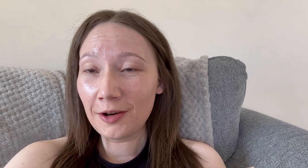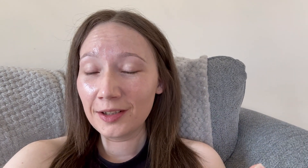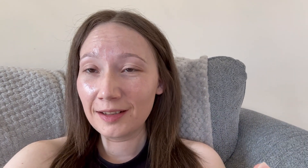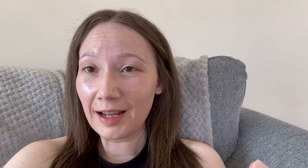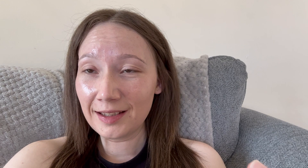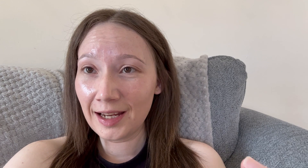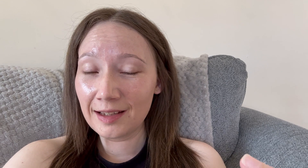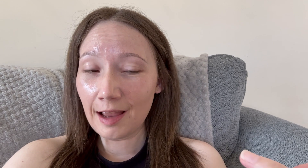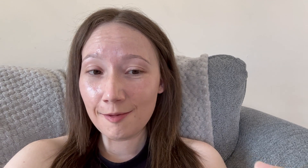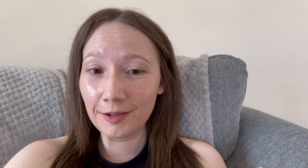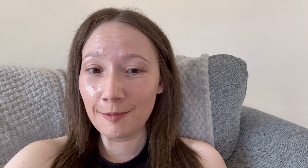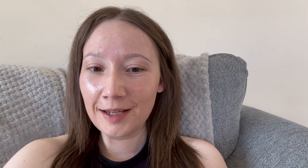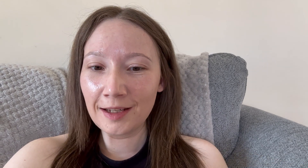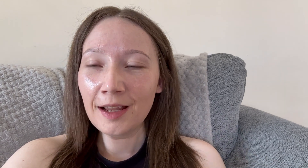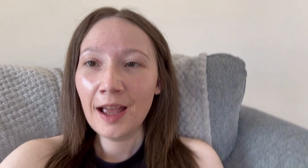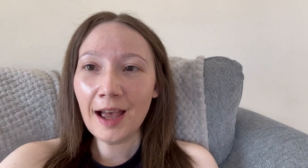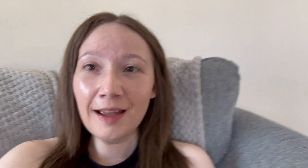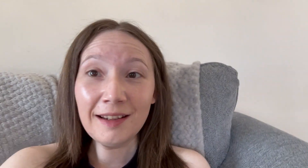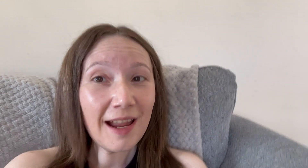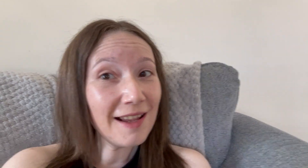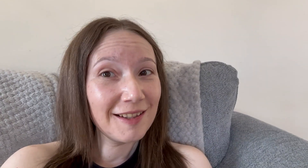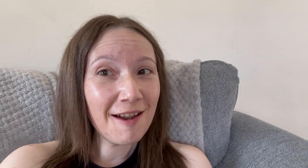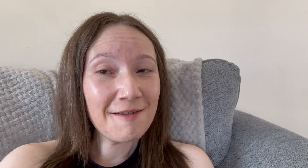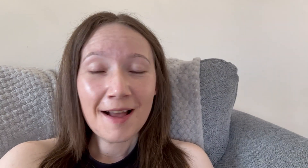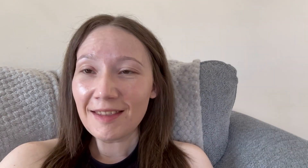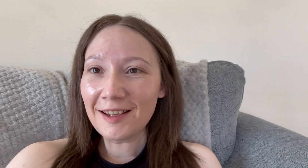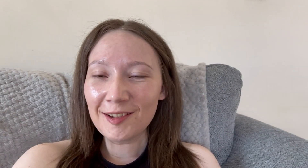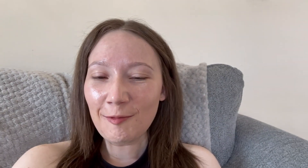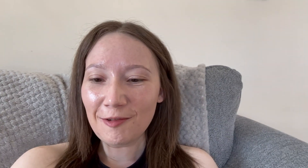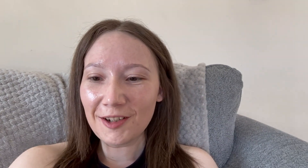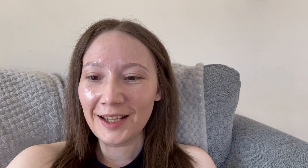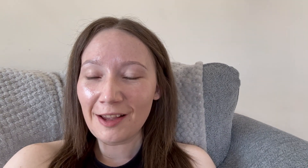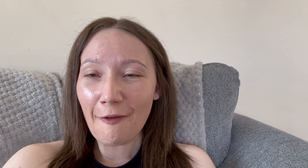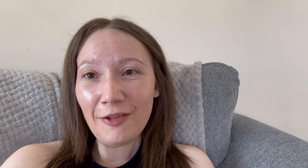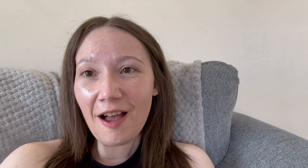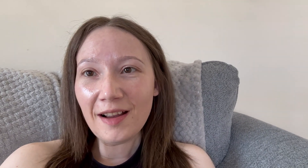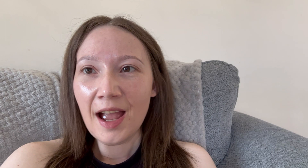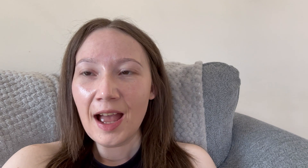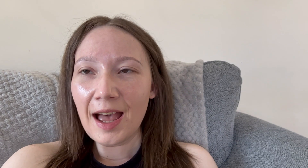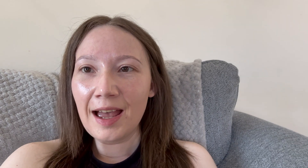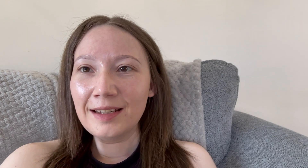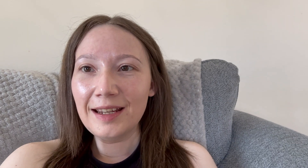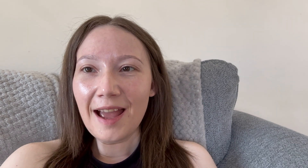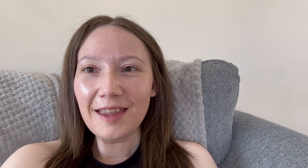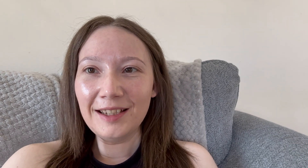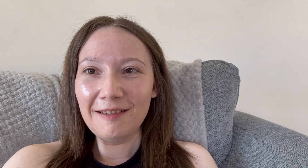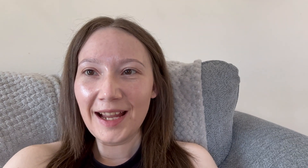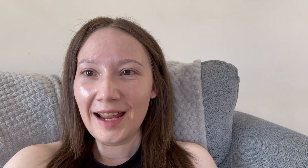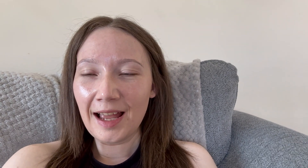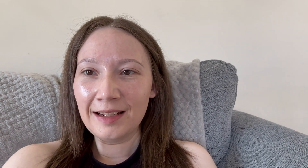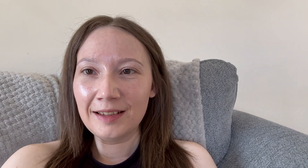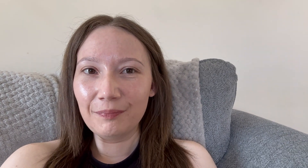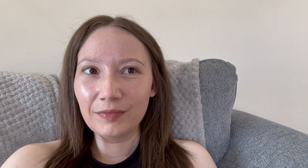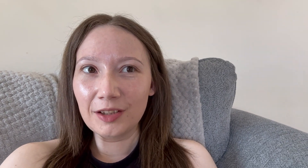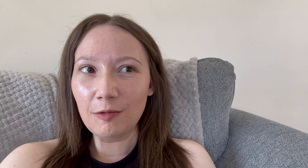him out because, like I say, it is absolutely amazing. And yeah, so thank you so much for watching this vlog. And yeah, thank you